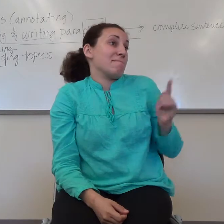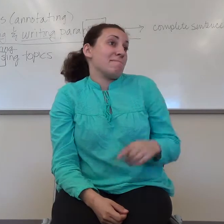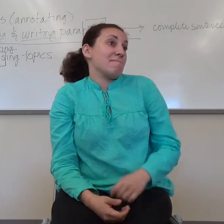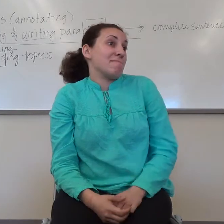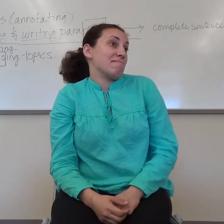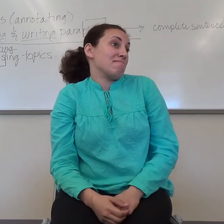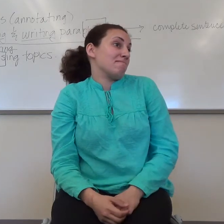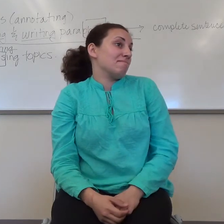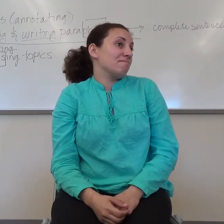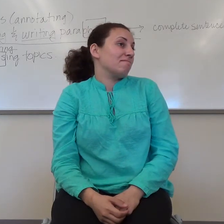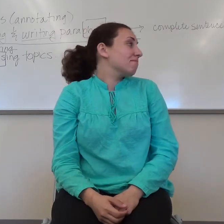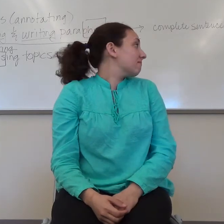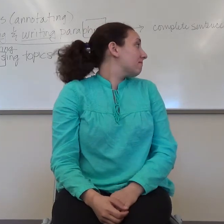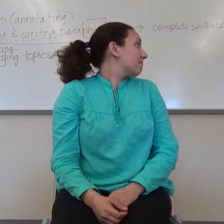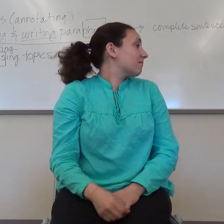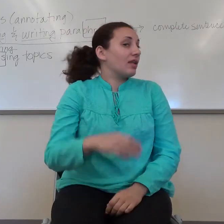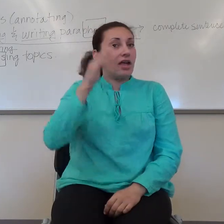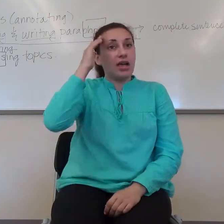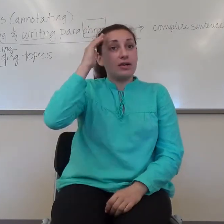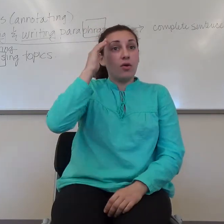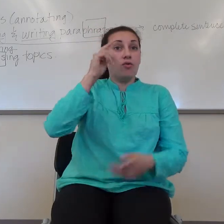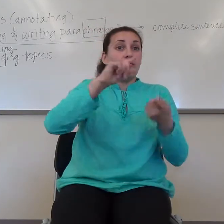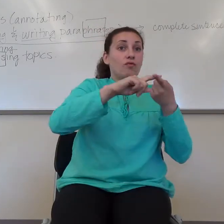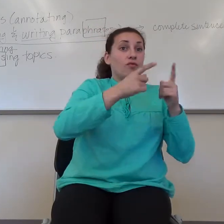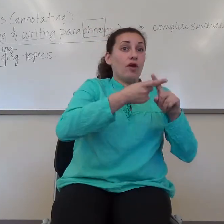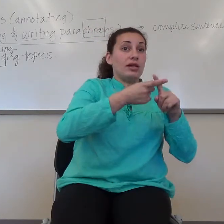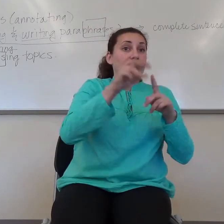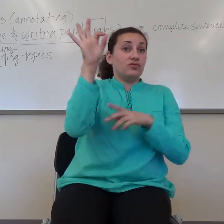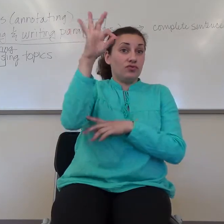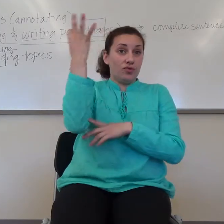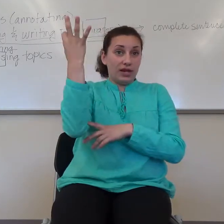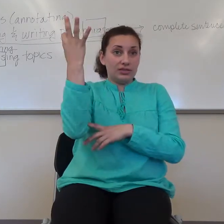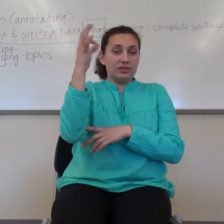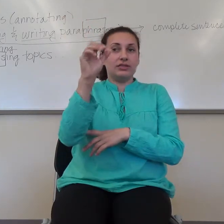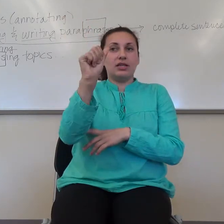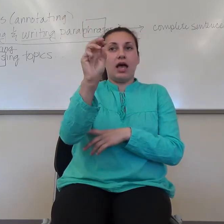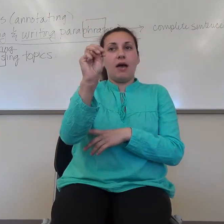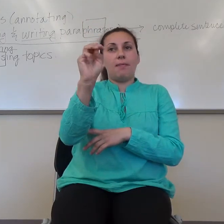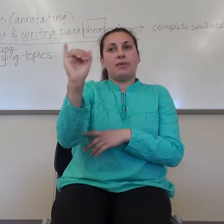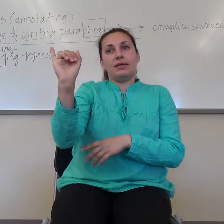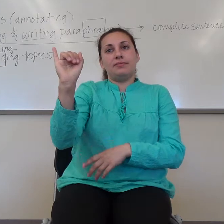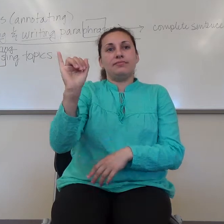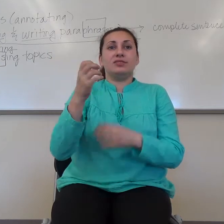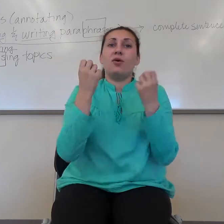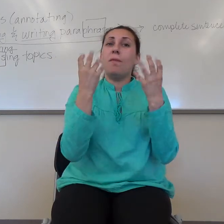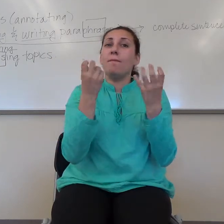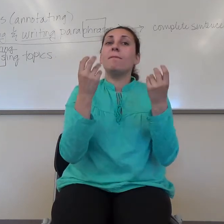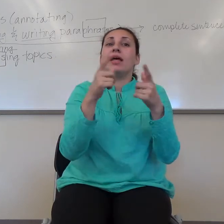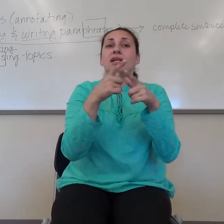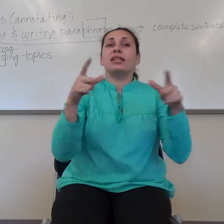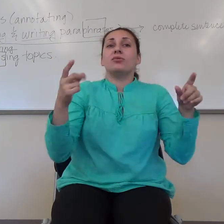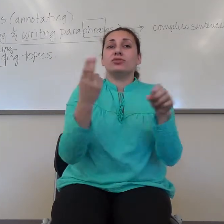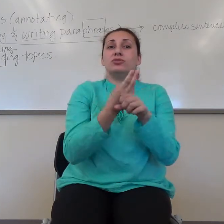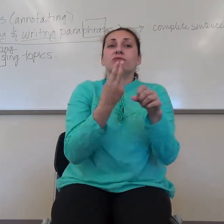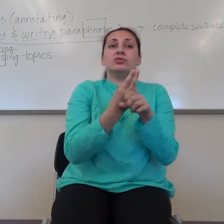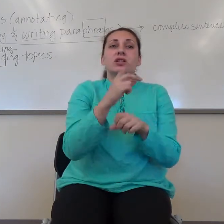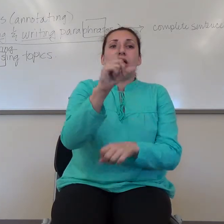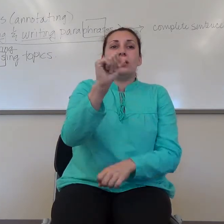in French is just this. Okay, so that goes through a lot of languages. Okay, but you're gonna have